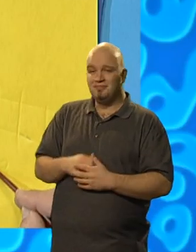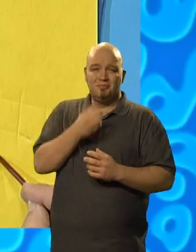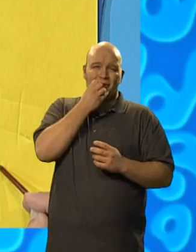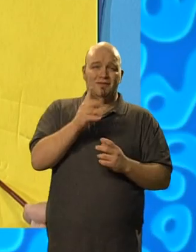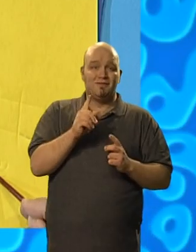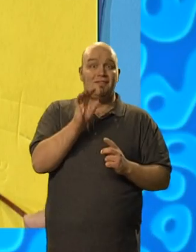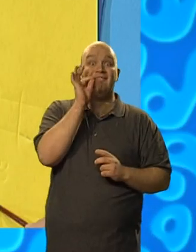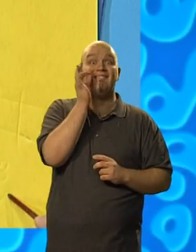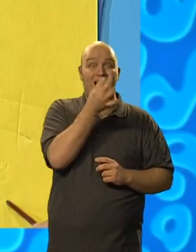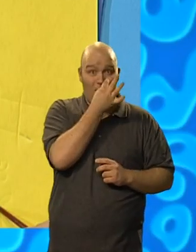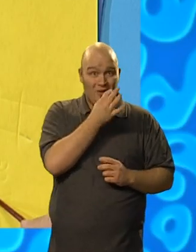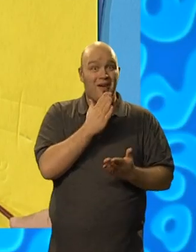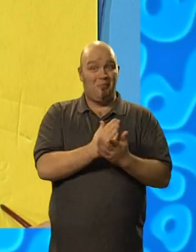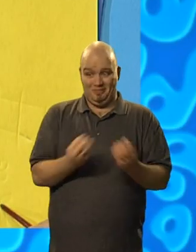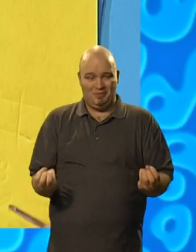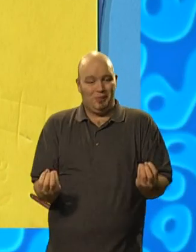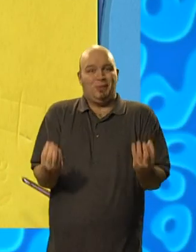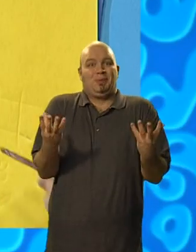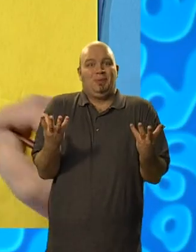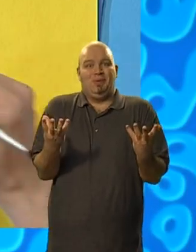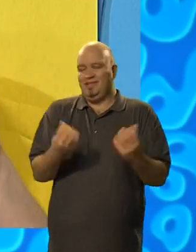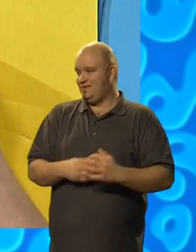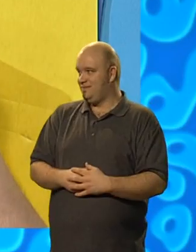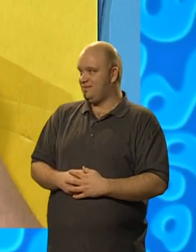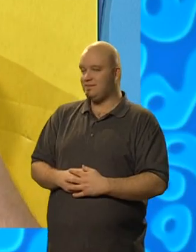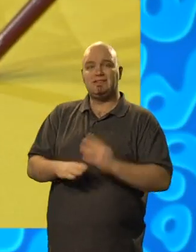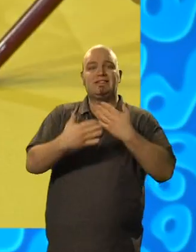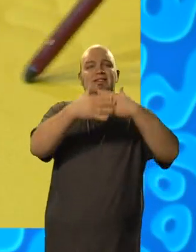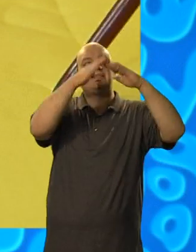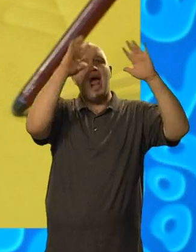They're flowers. And up in the sky,